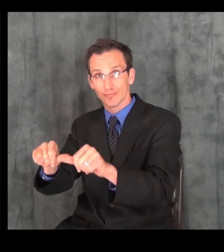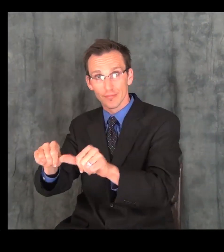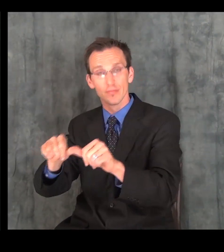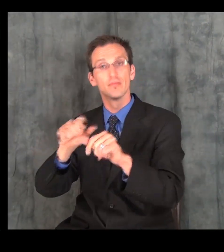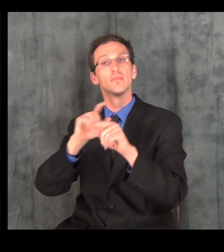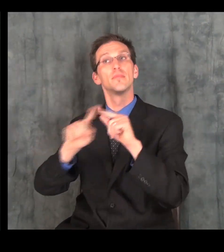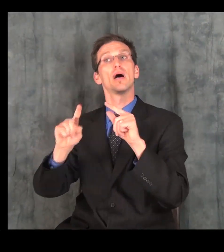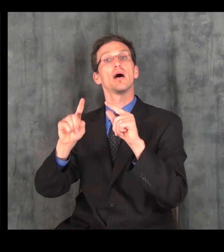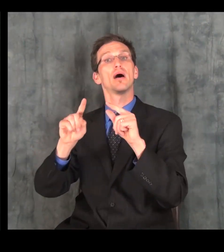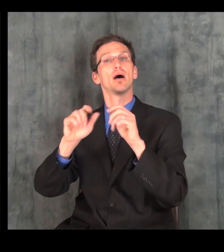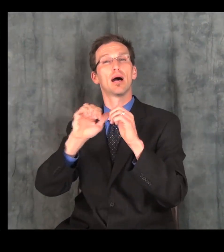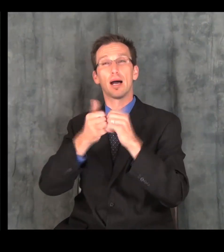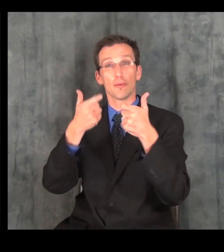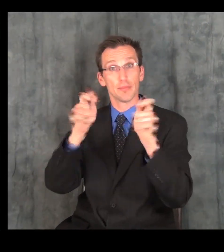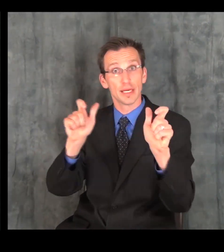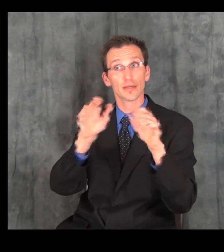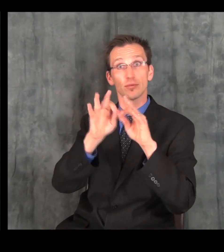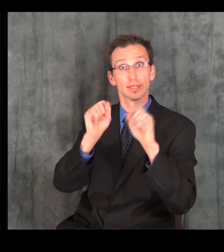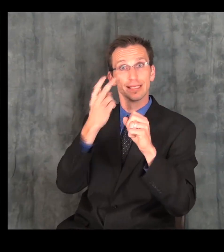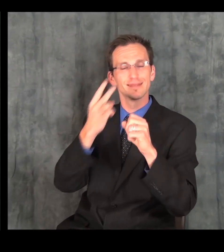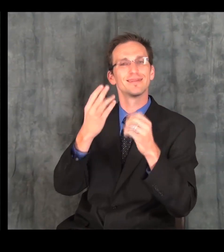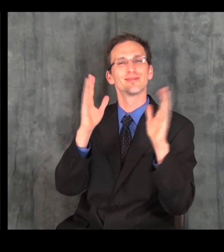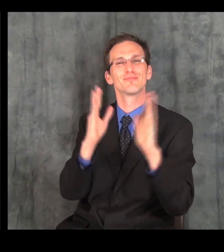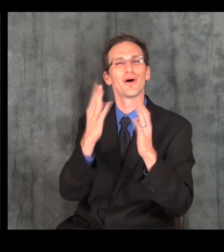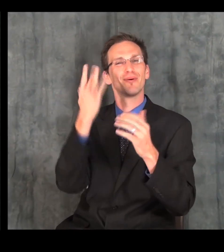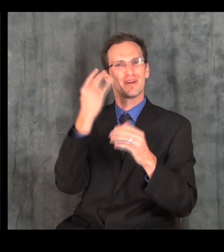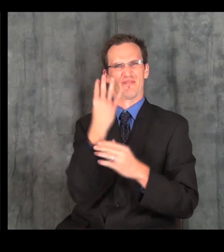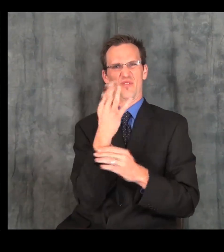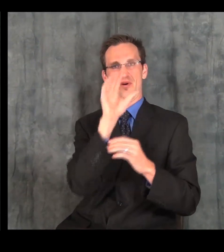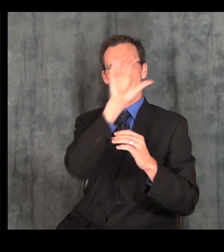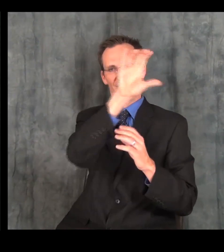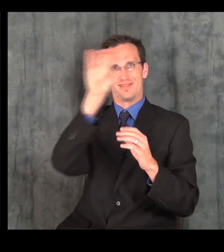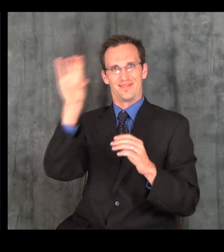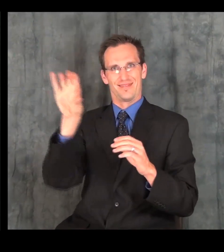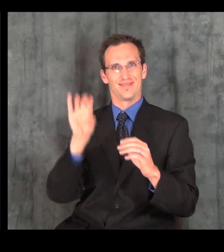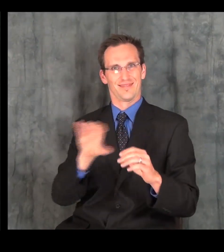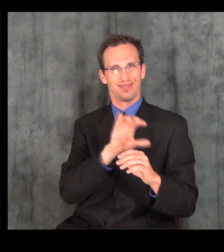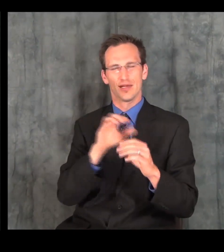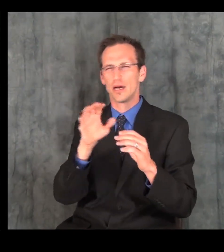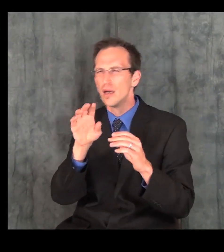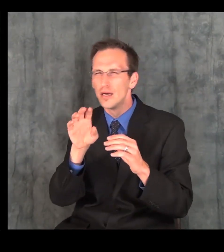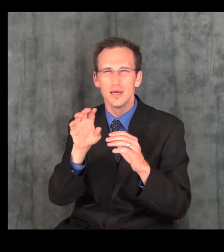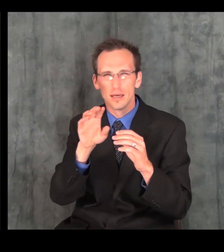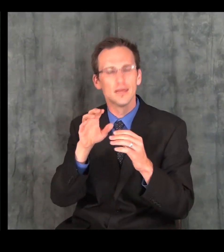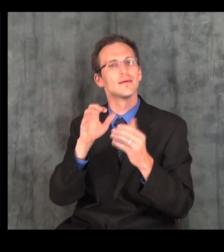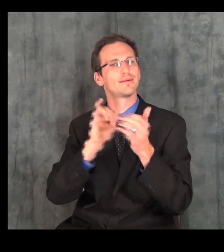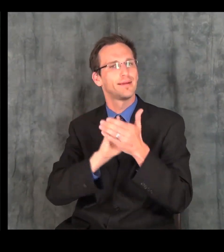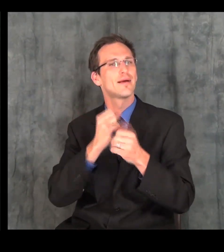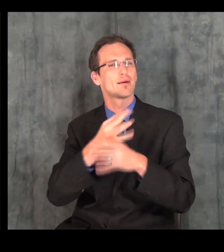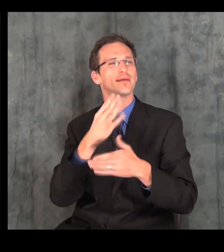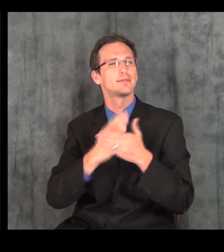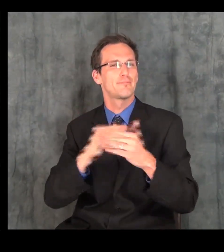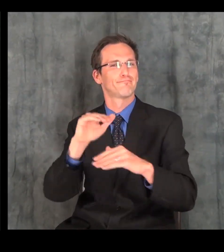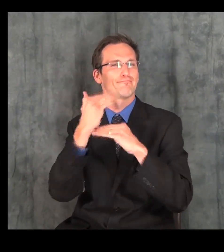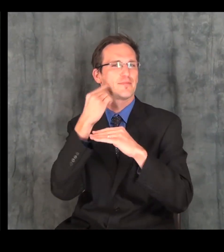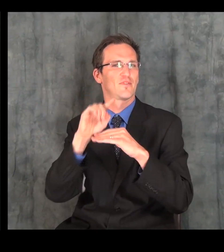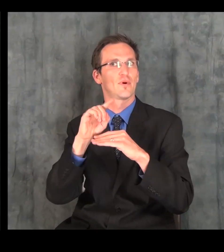the quadrant of view that the interpreter had. So there were issues there in using that technology.